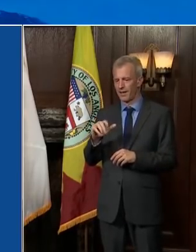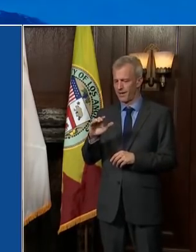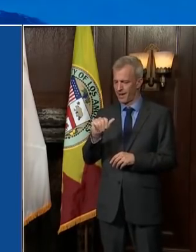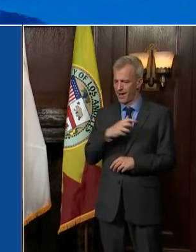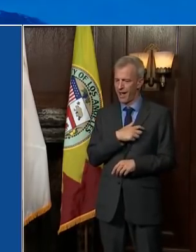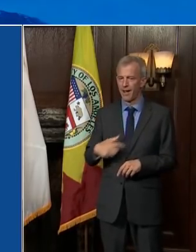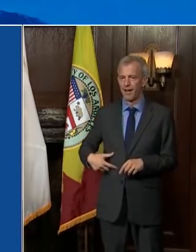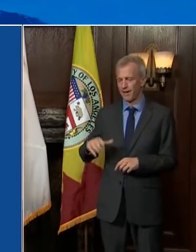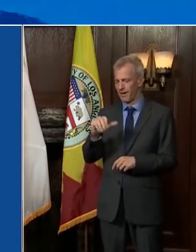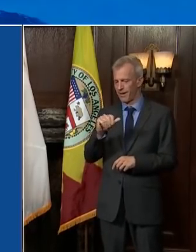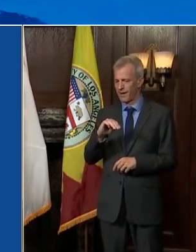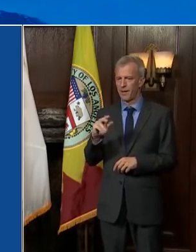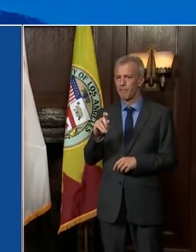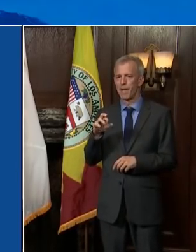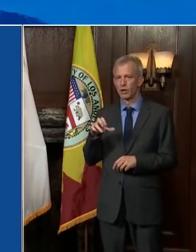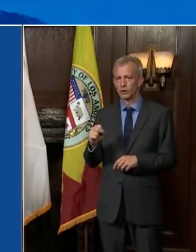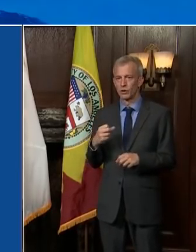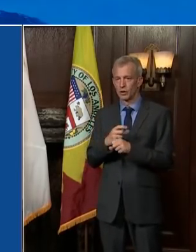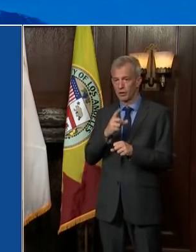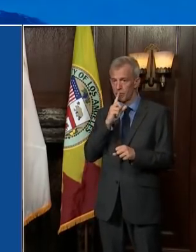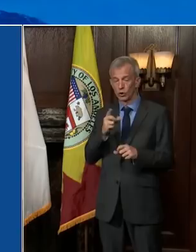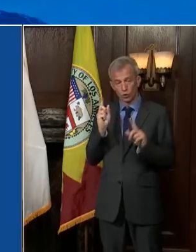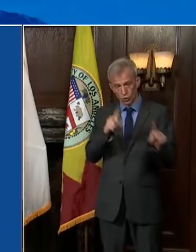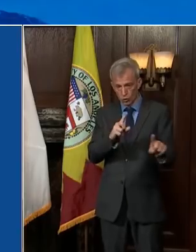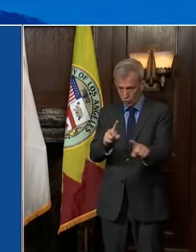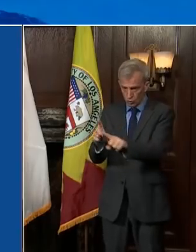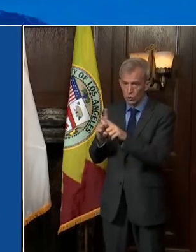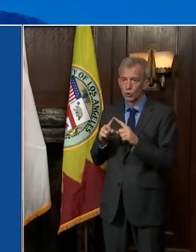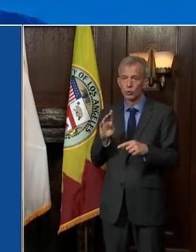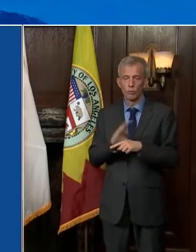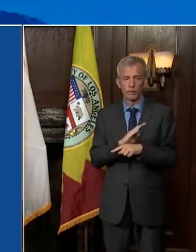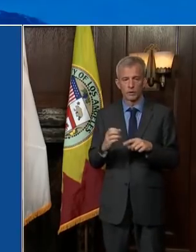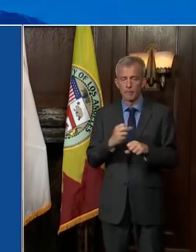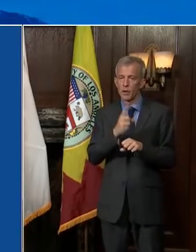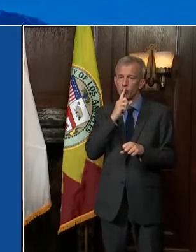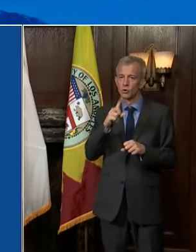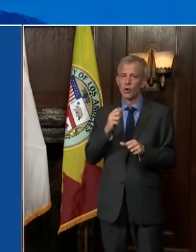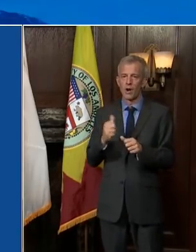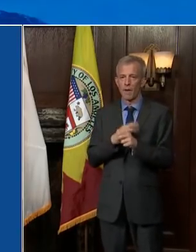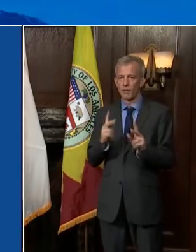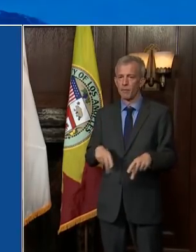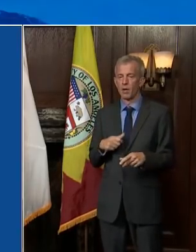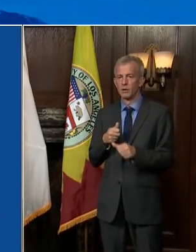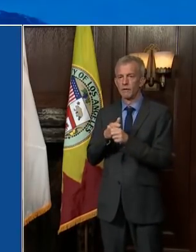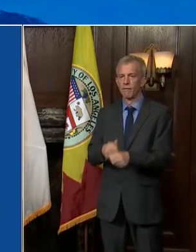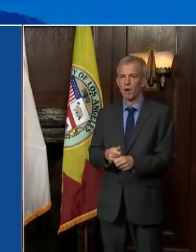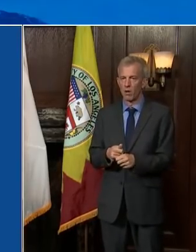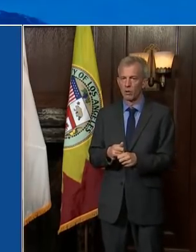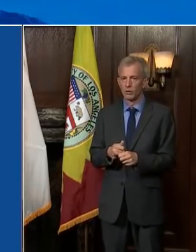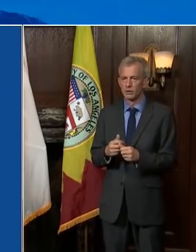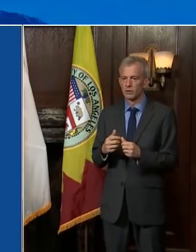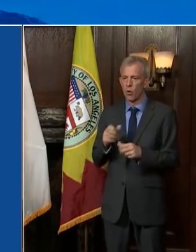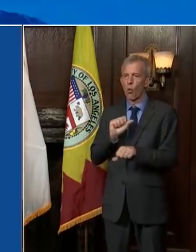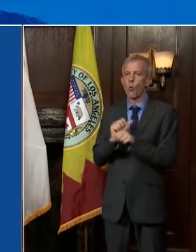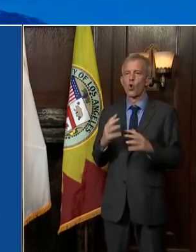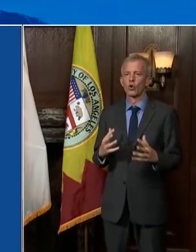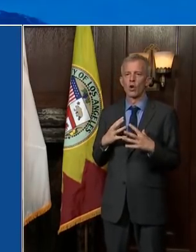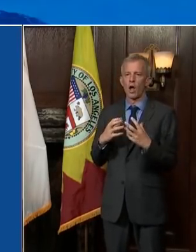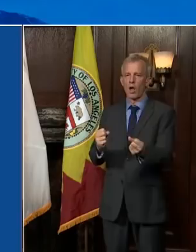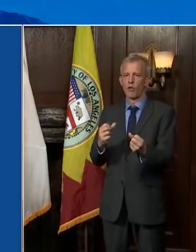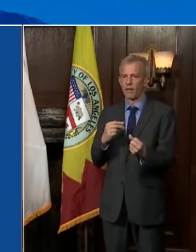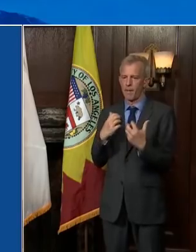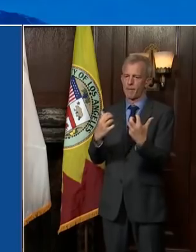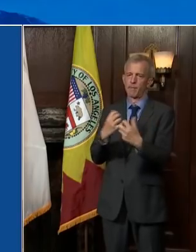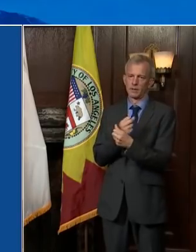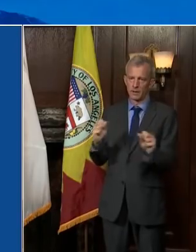these sites to make sure everyone is abiding by the highest standard of public health and worker safety. And if we can keep this going, so